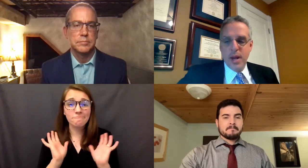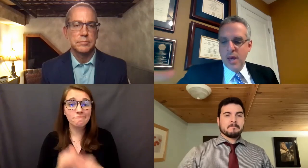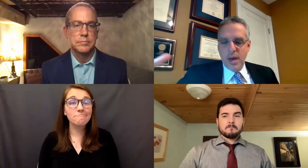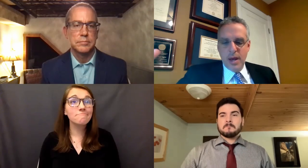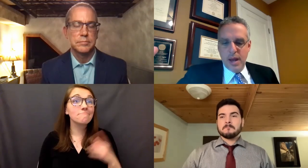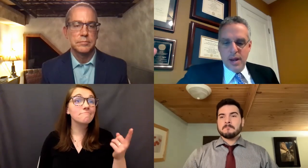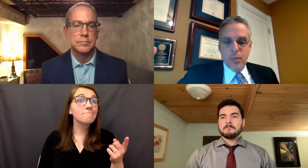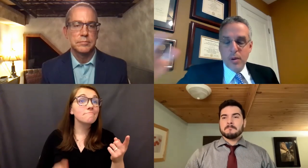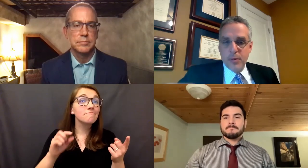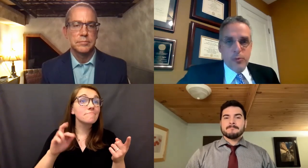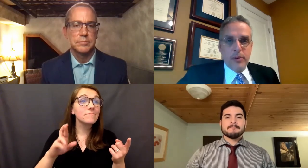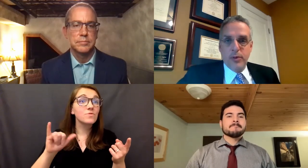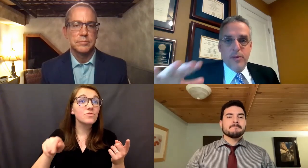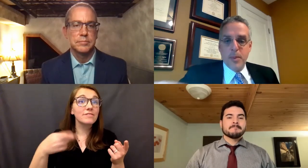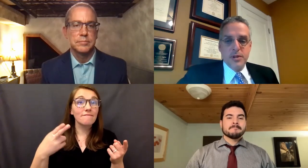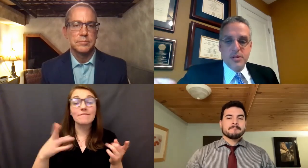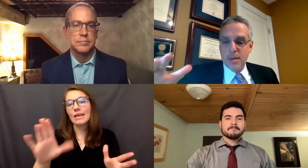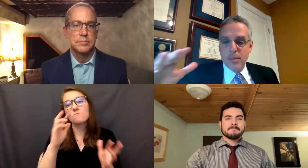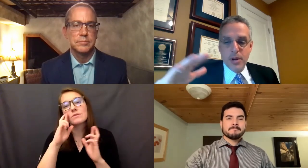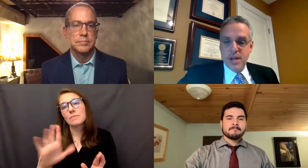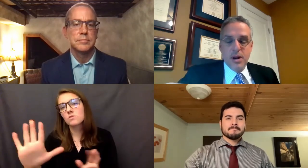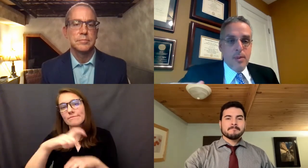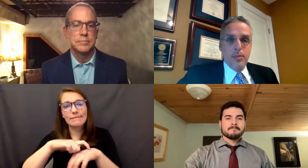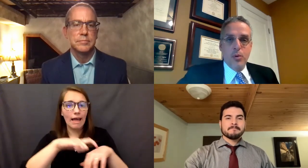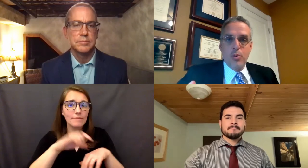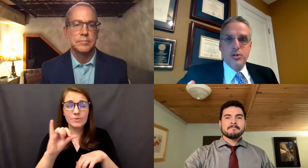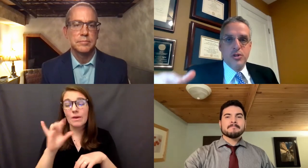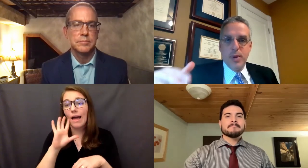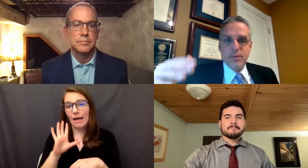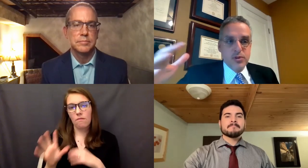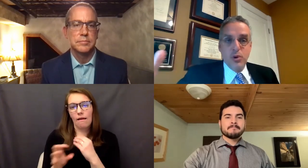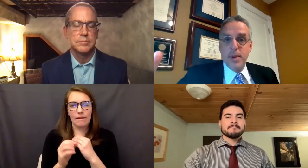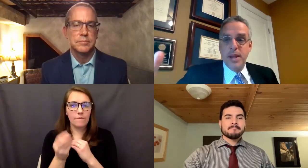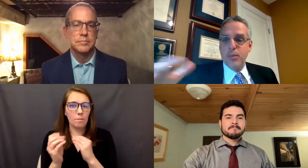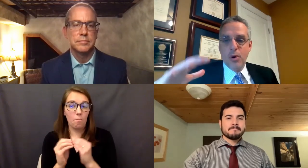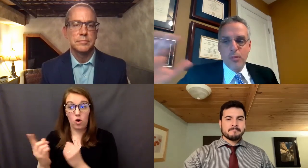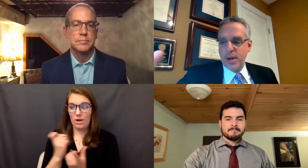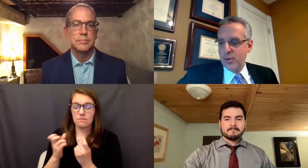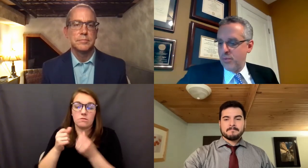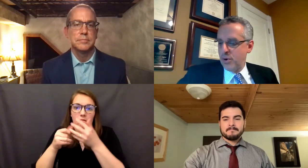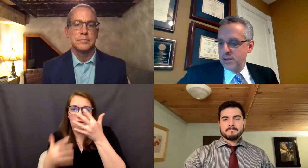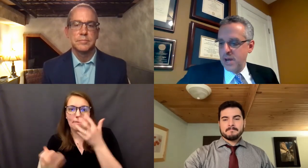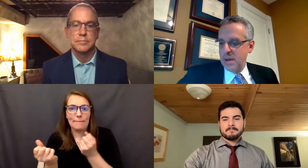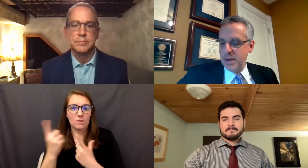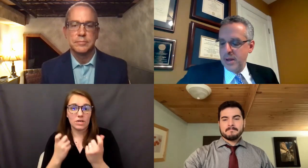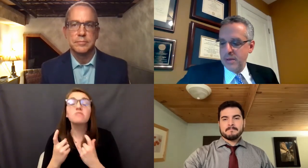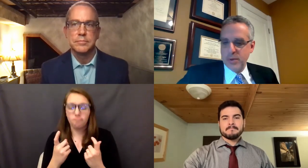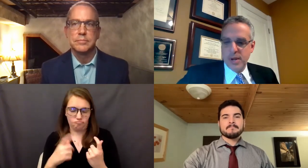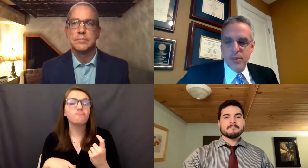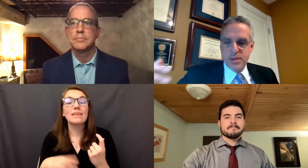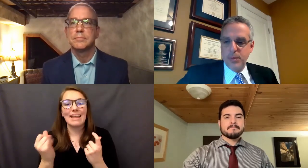This is great, and I want to be respectful of everybody's time. I'm going to take a couple of more questions. We have so many. We're already over our